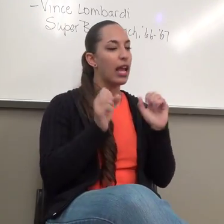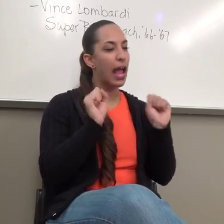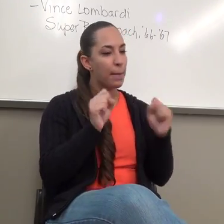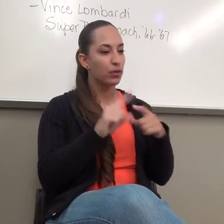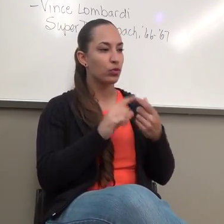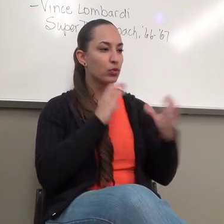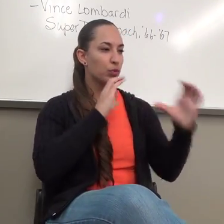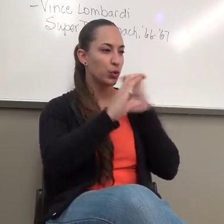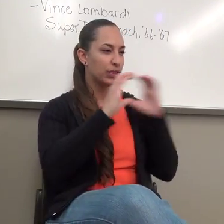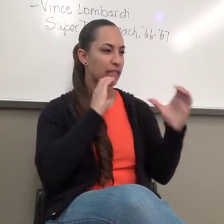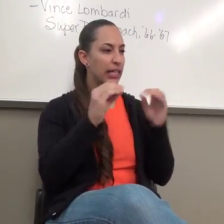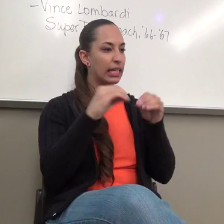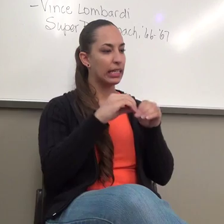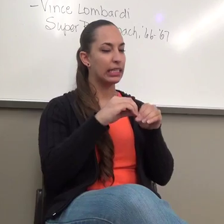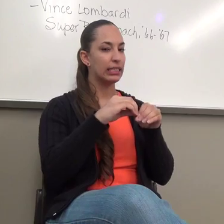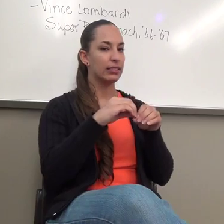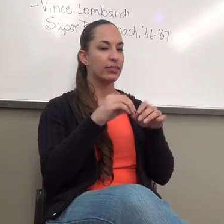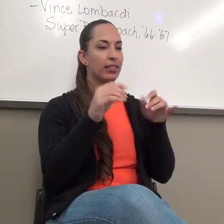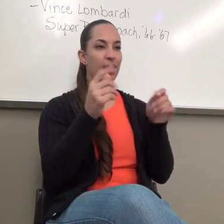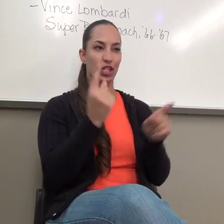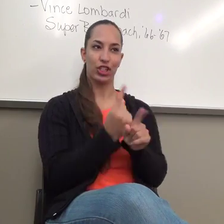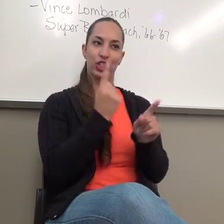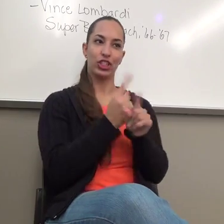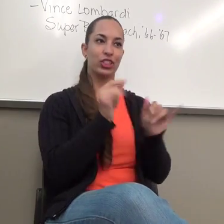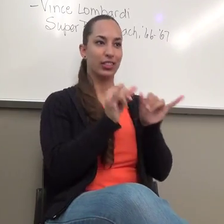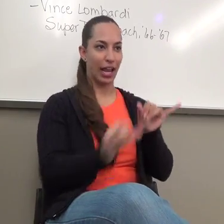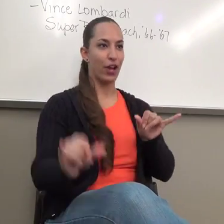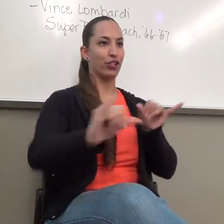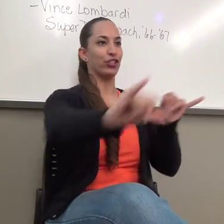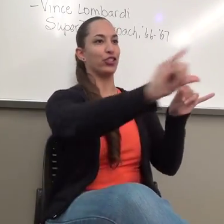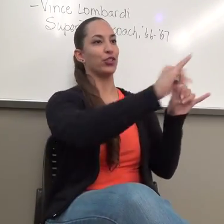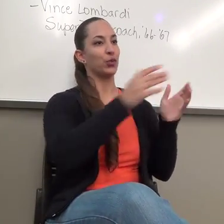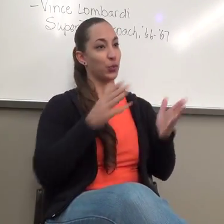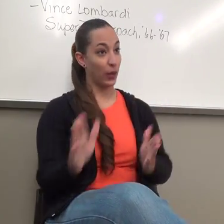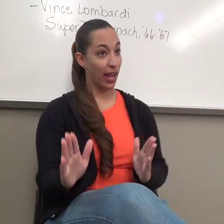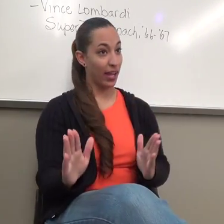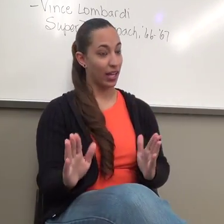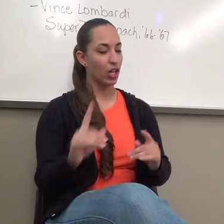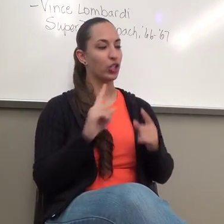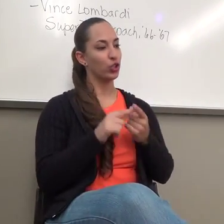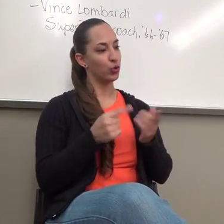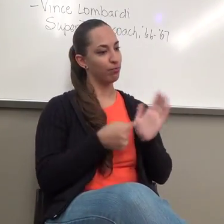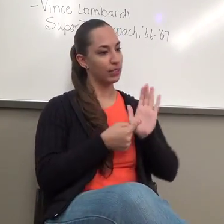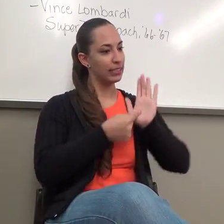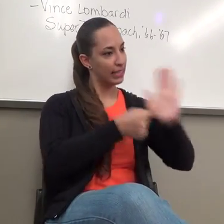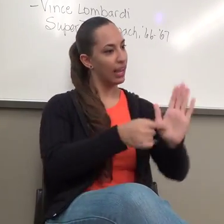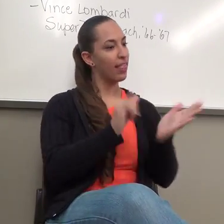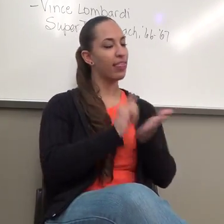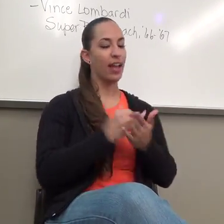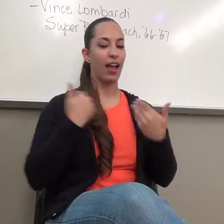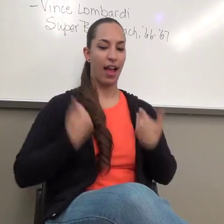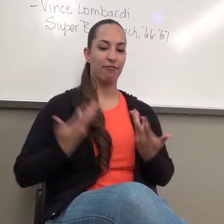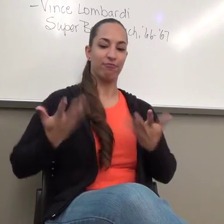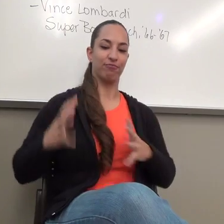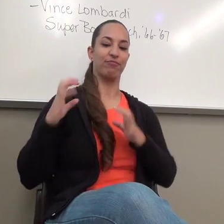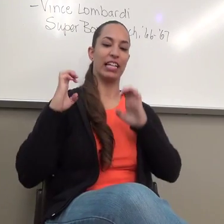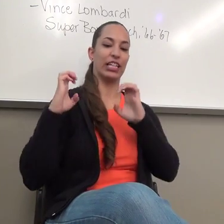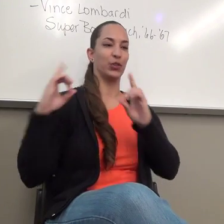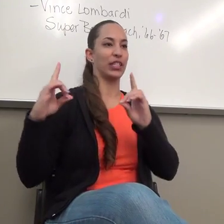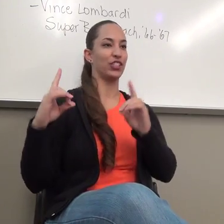in a more standard fashion to indicate that you have been educated. Okay, it is.